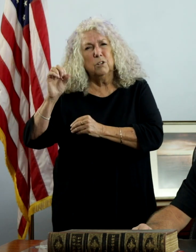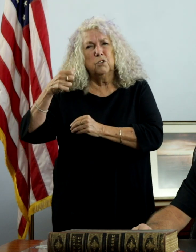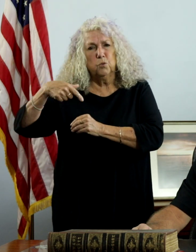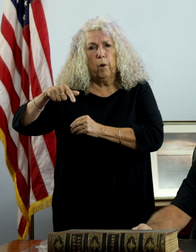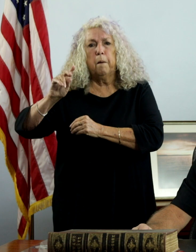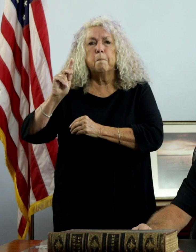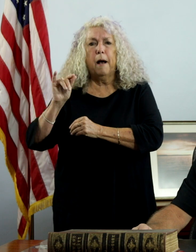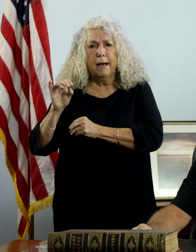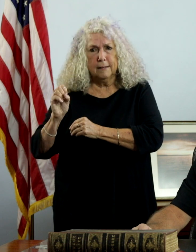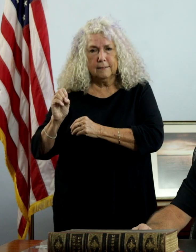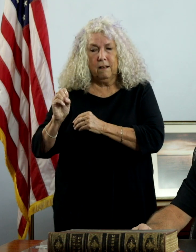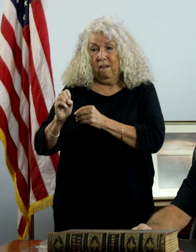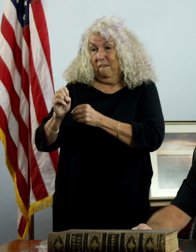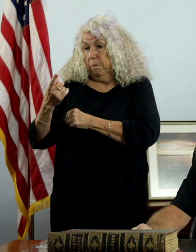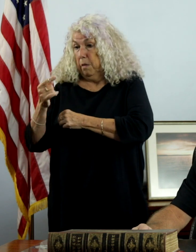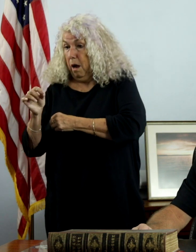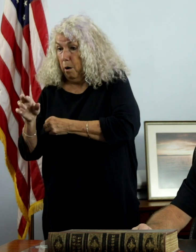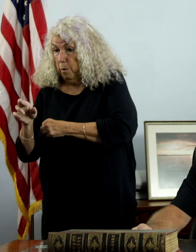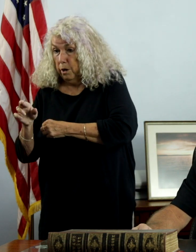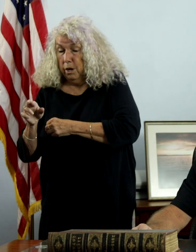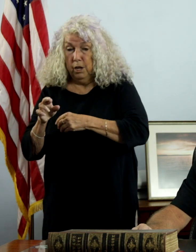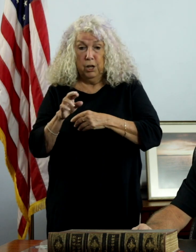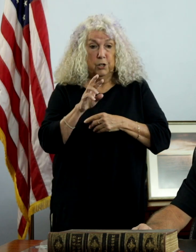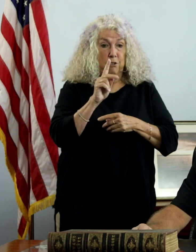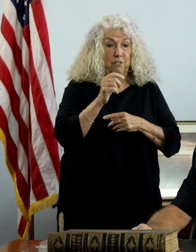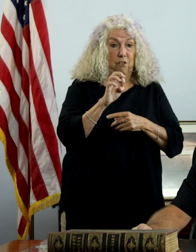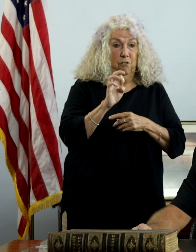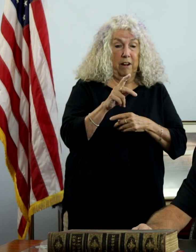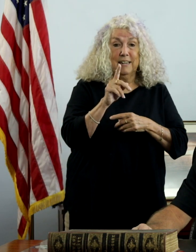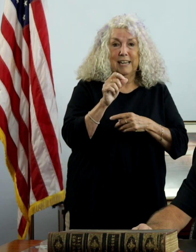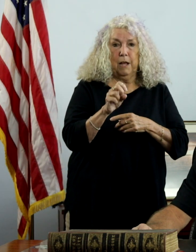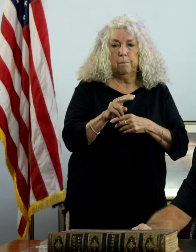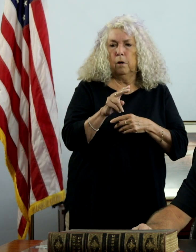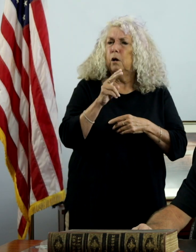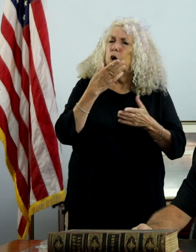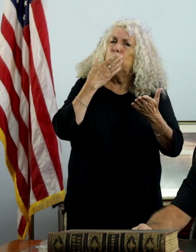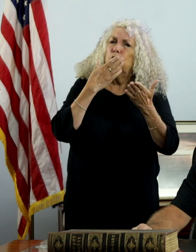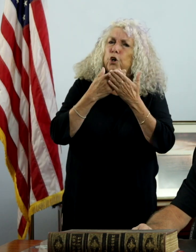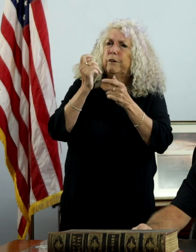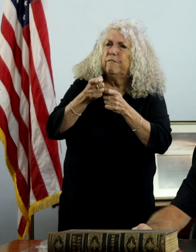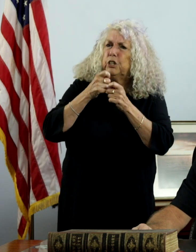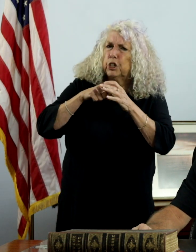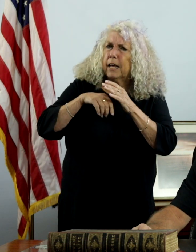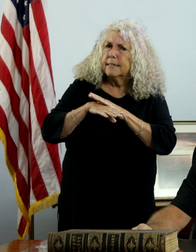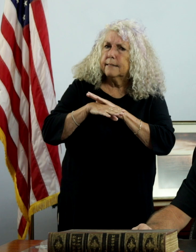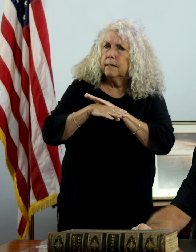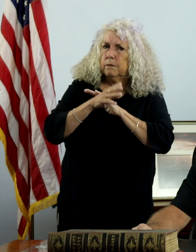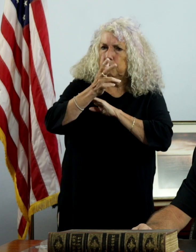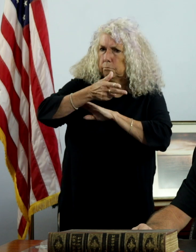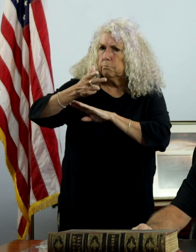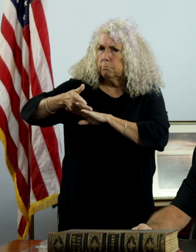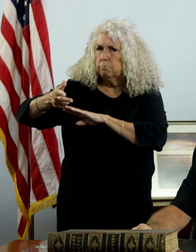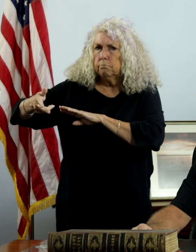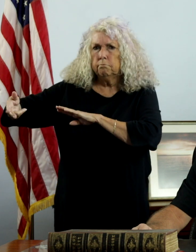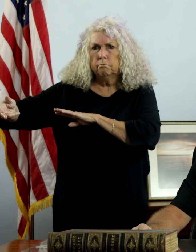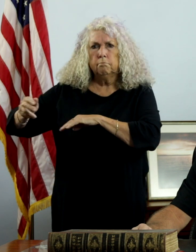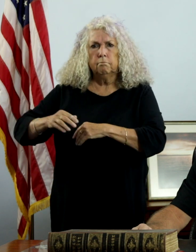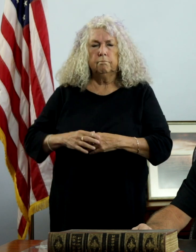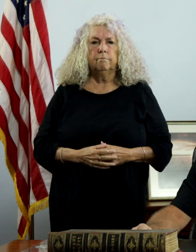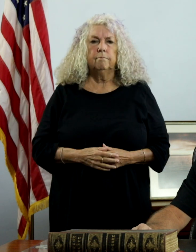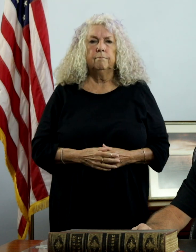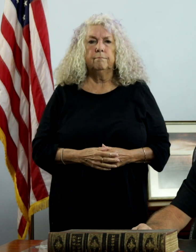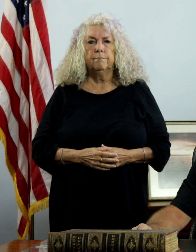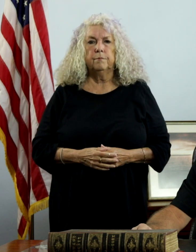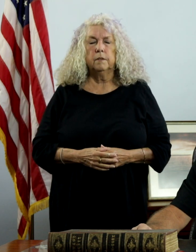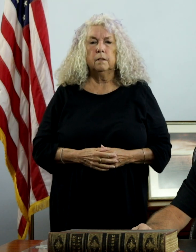miles. From the harbor to the Weatherup Dam, you'll find convenient public fishing access with paved walkways and riverside parking.